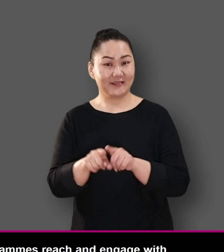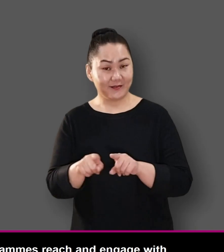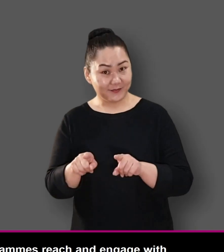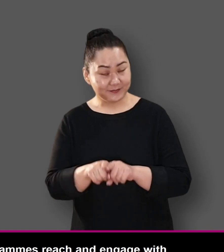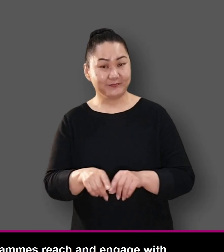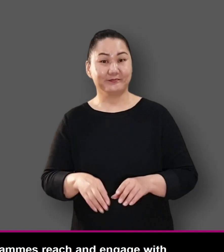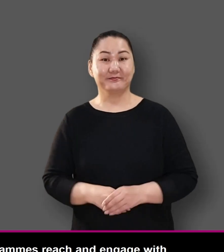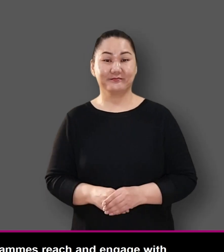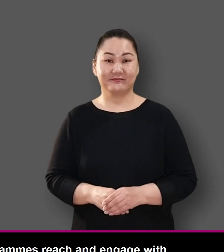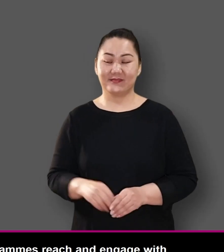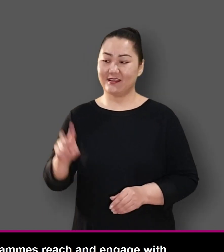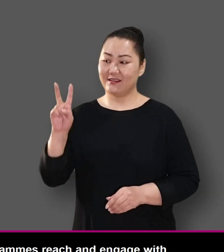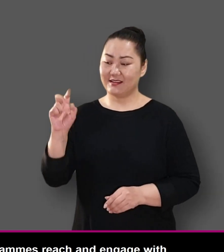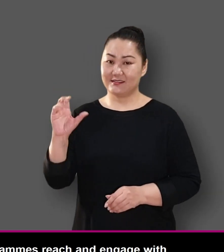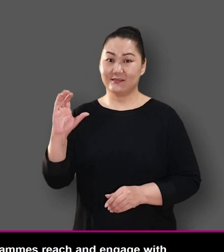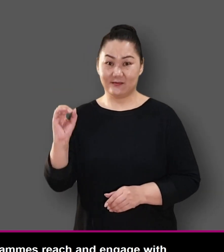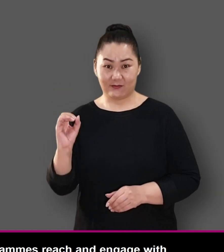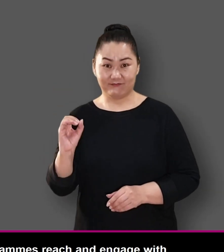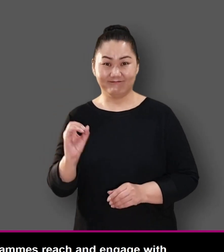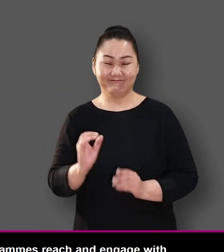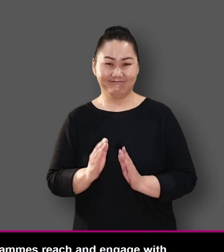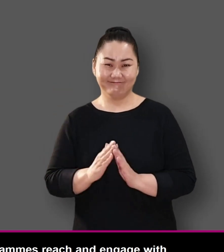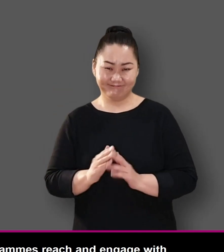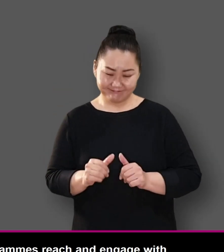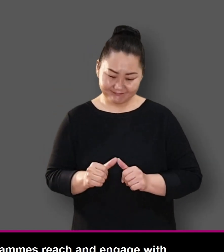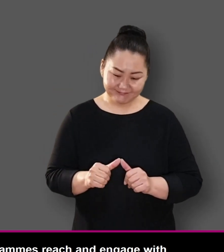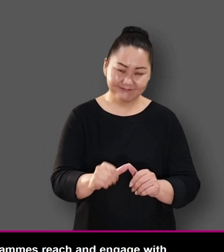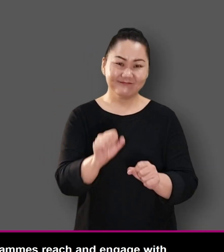We will ensure our programs reach and engage with